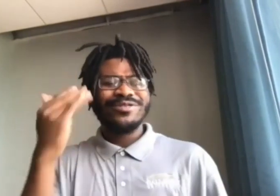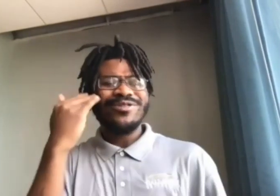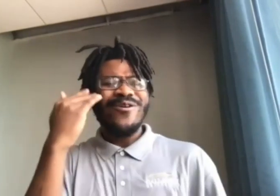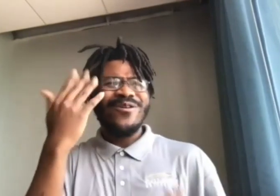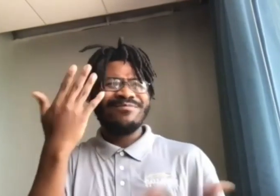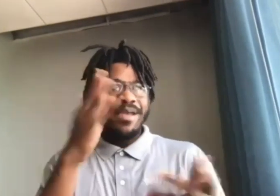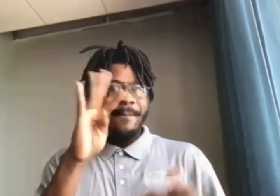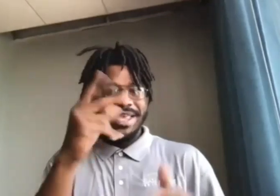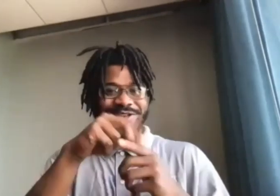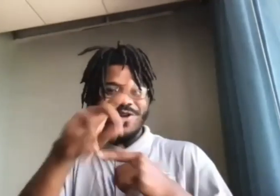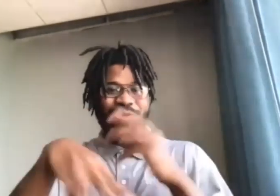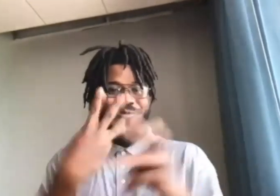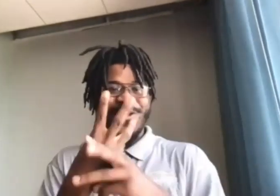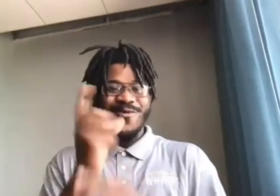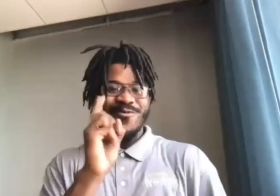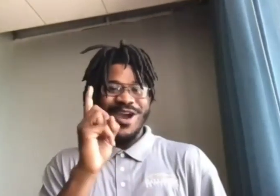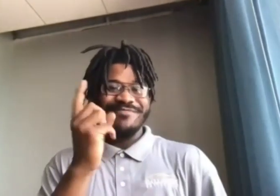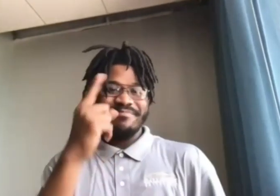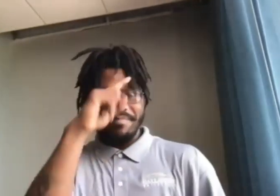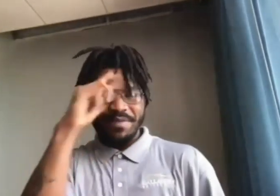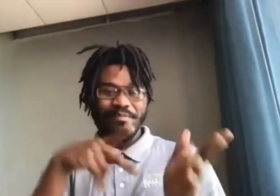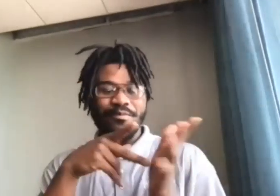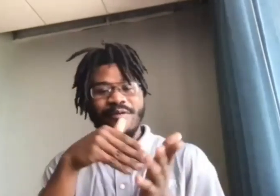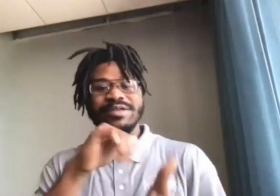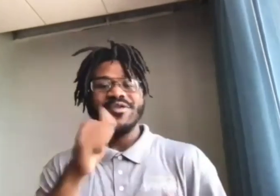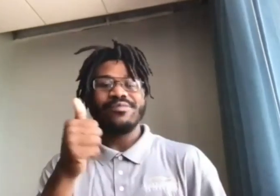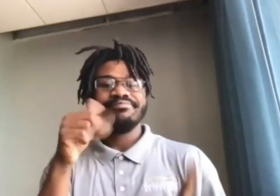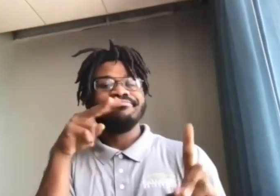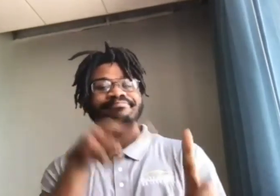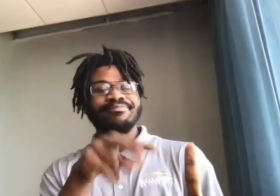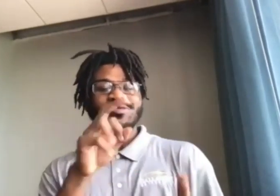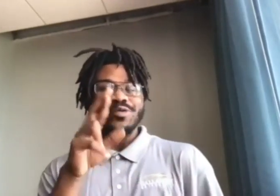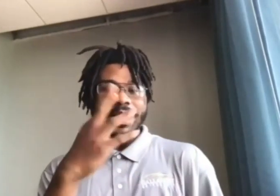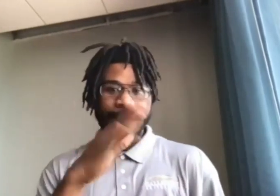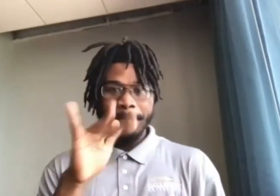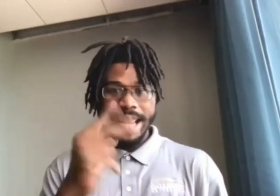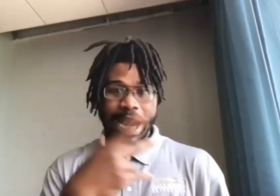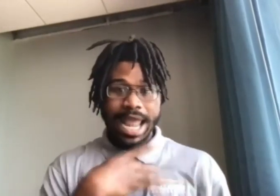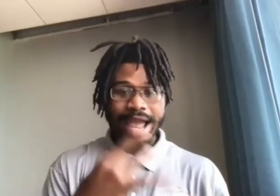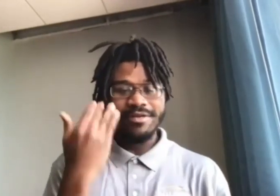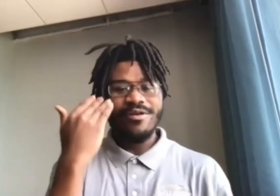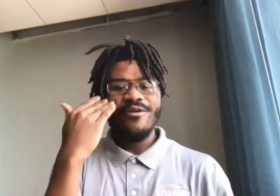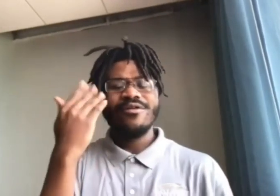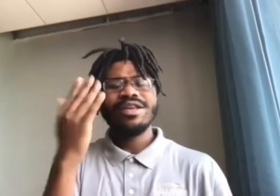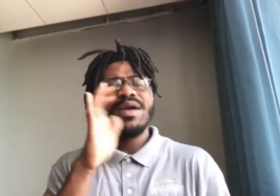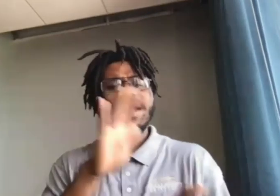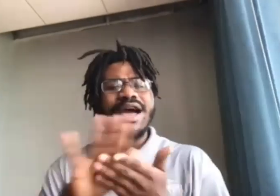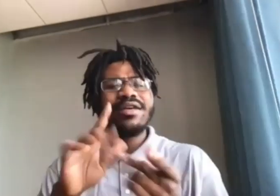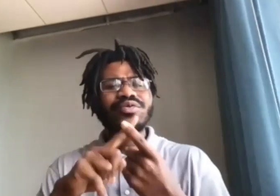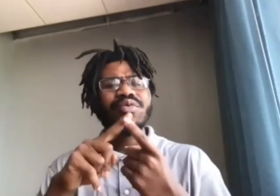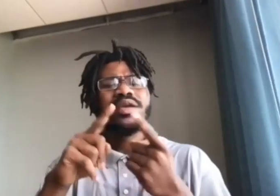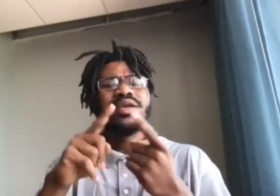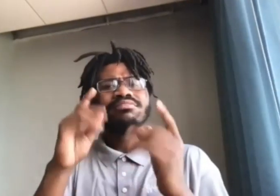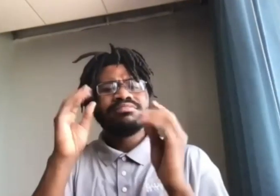to be proud of themselves and to know that they're in a world where Black deaf people are able to be